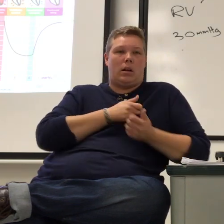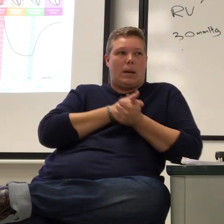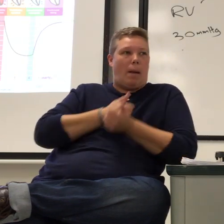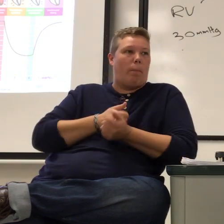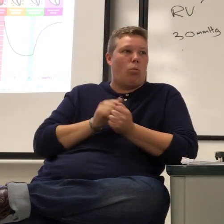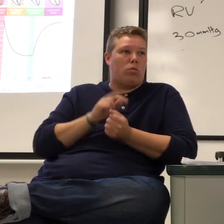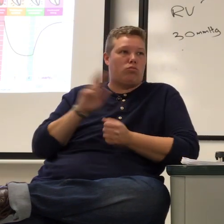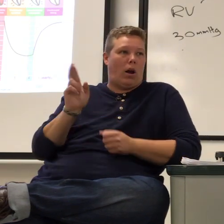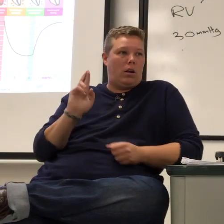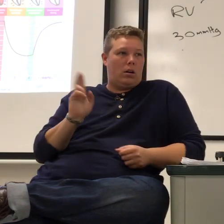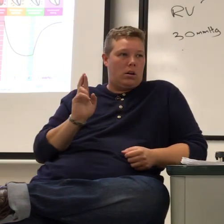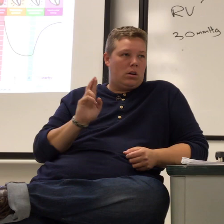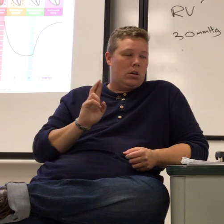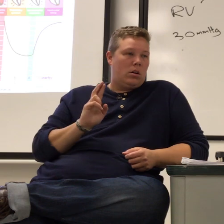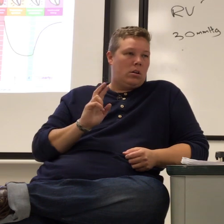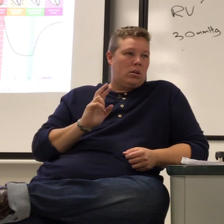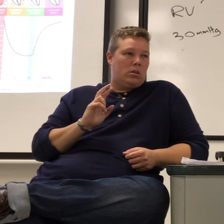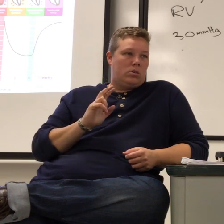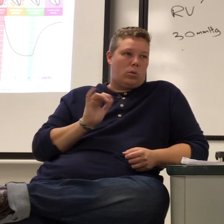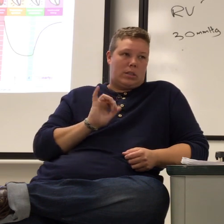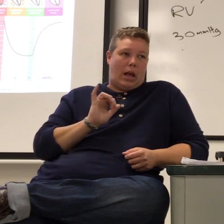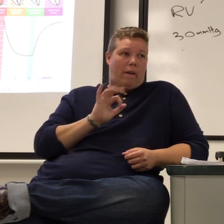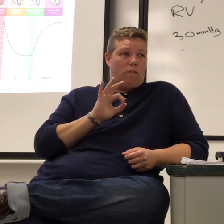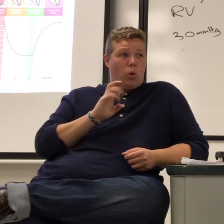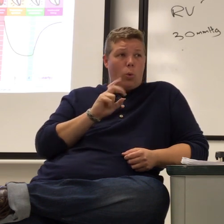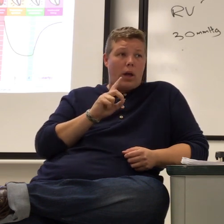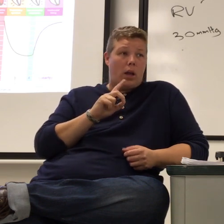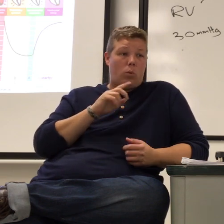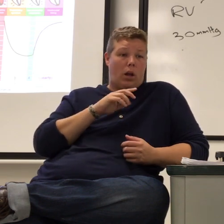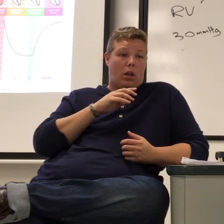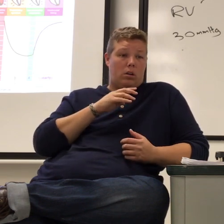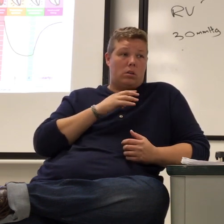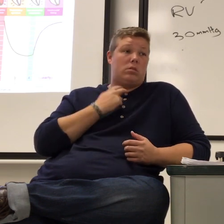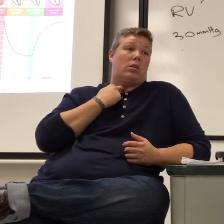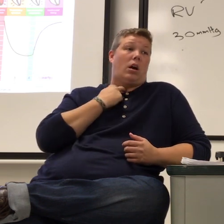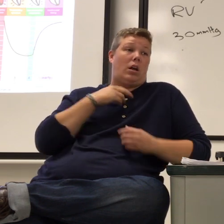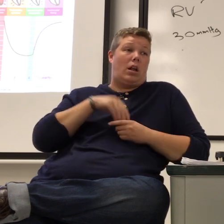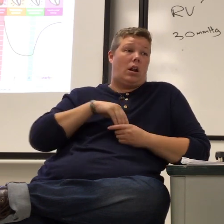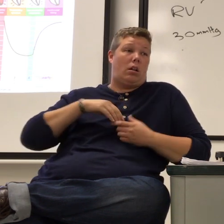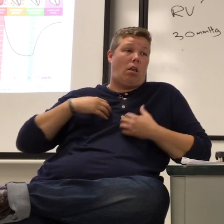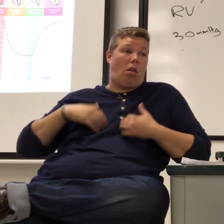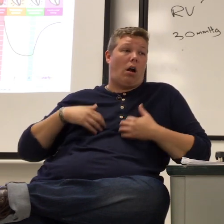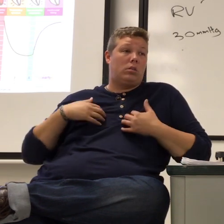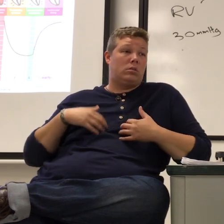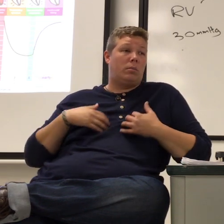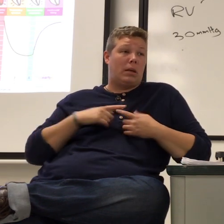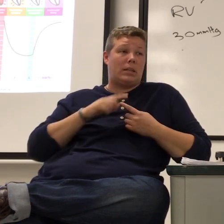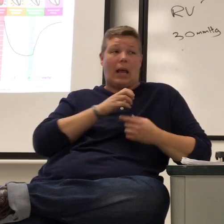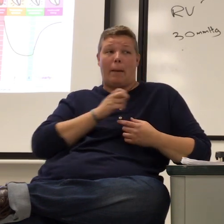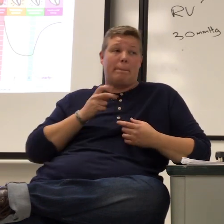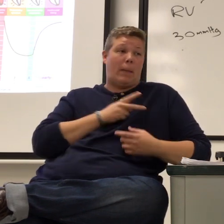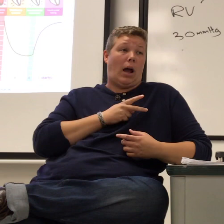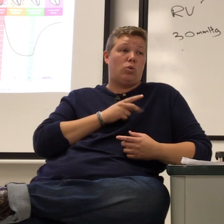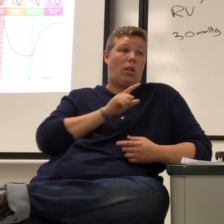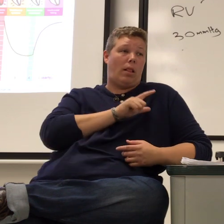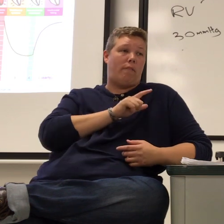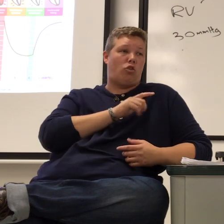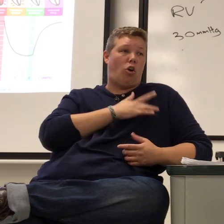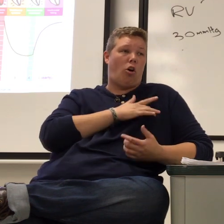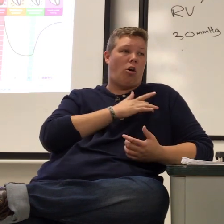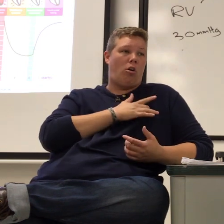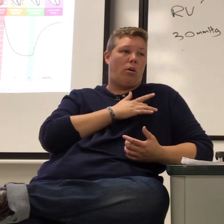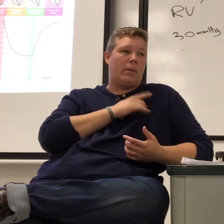right. So it's like fluid gets backed up in the lungs because it can't get back to the left heart because left heart is